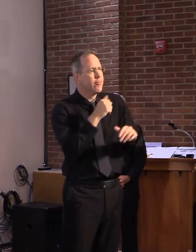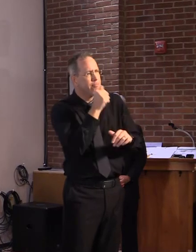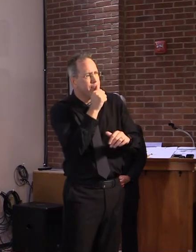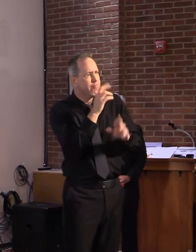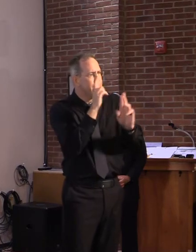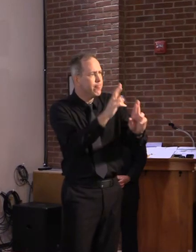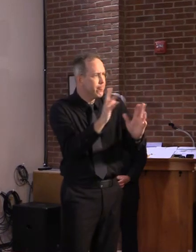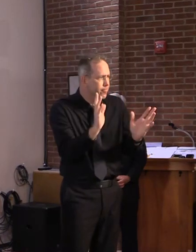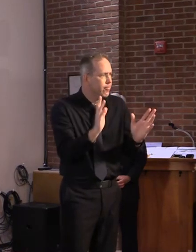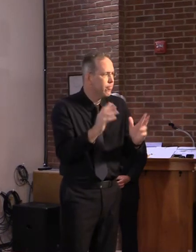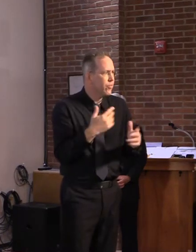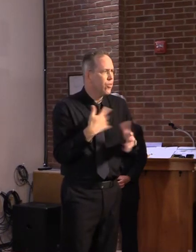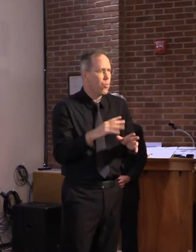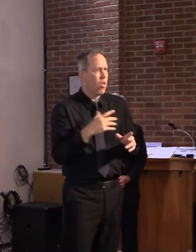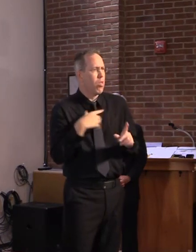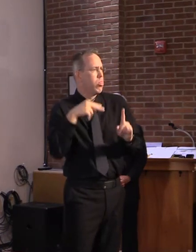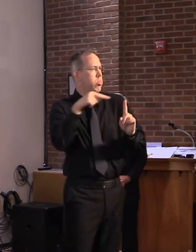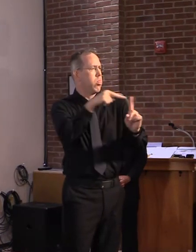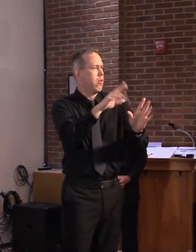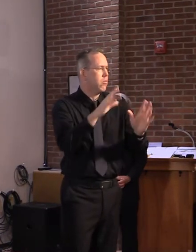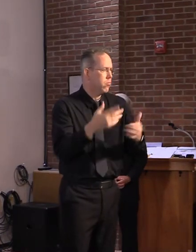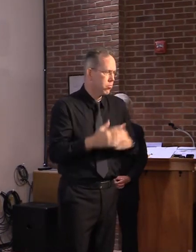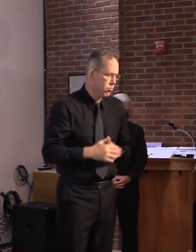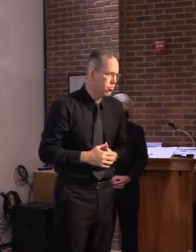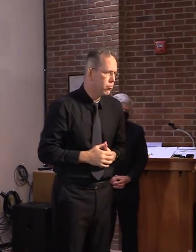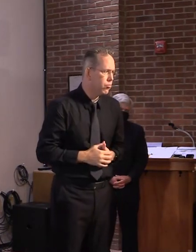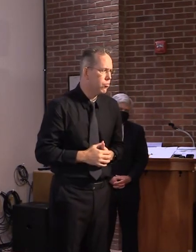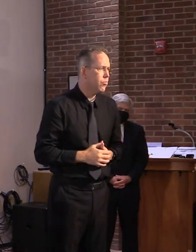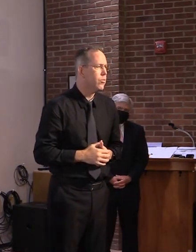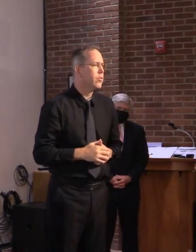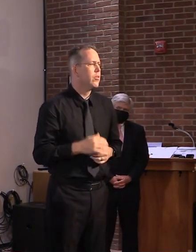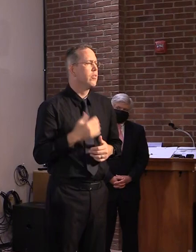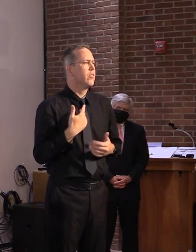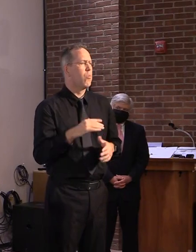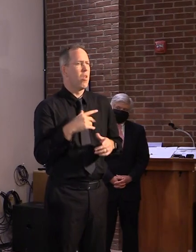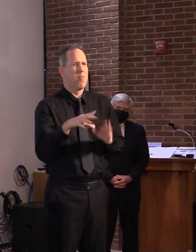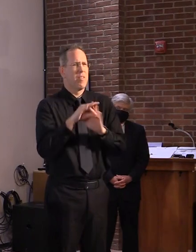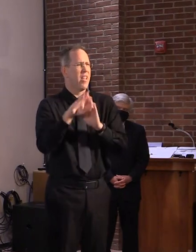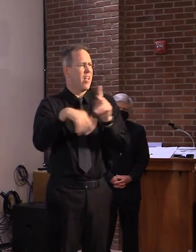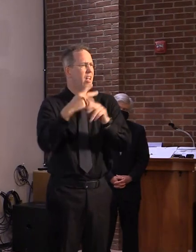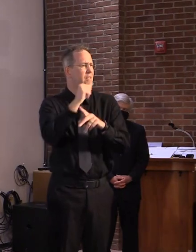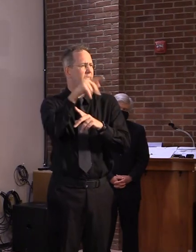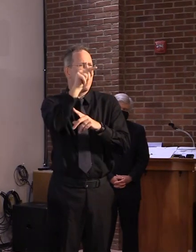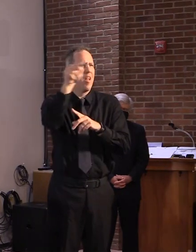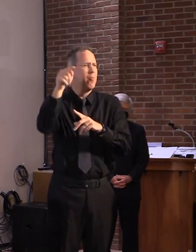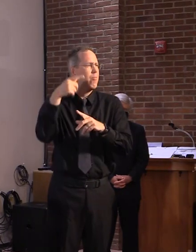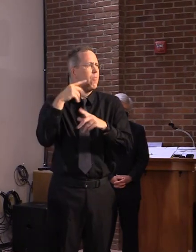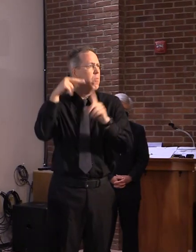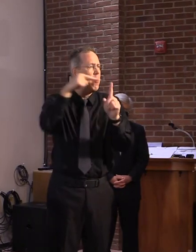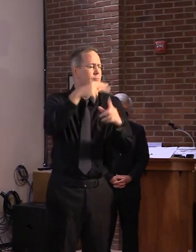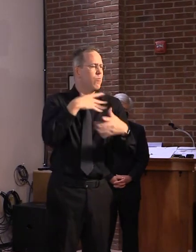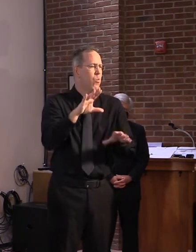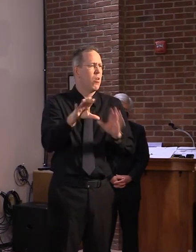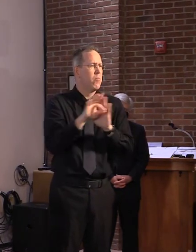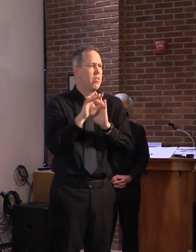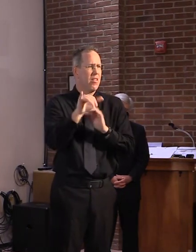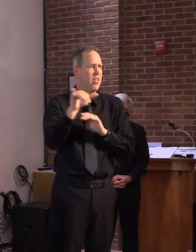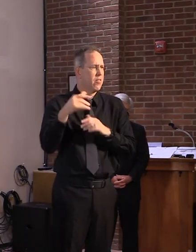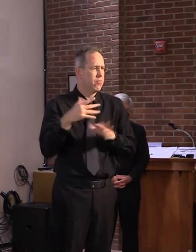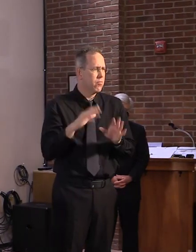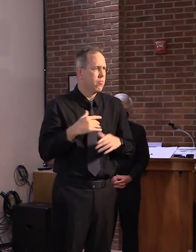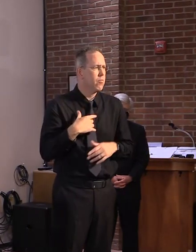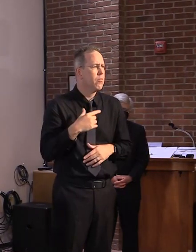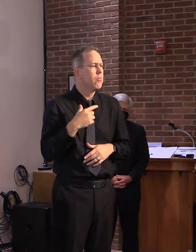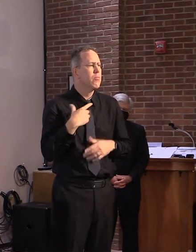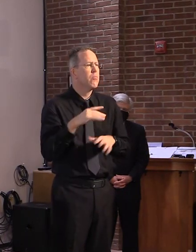not taken that pathway. Doesn't mean, though, that we don't explore some of these possibilities and discuss